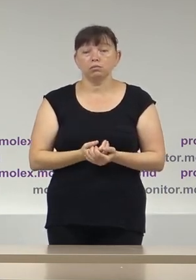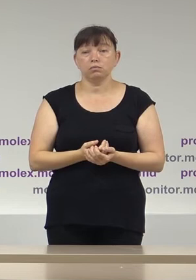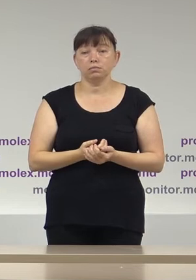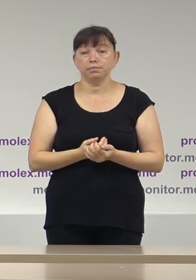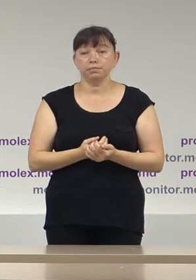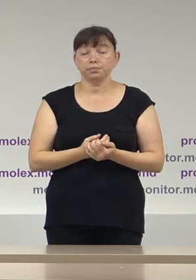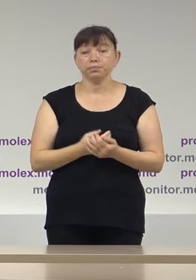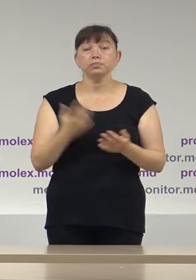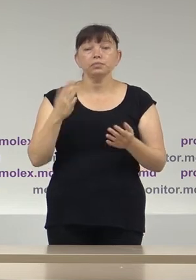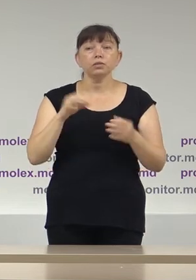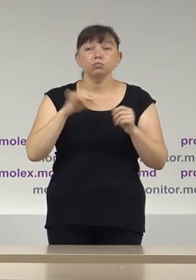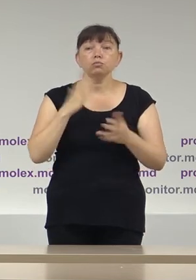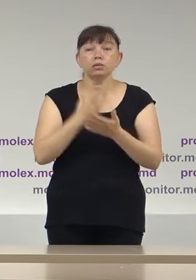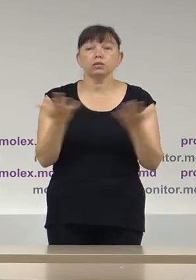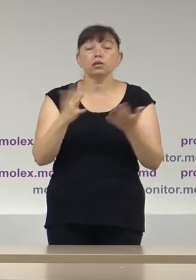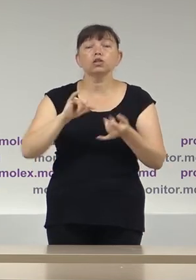if